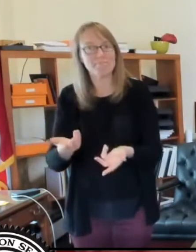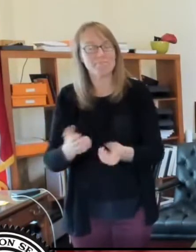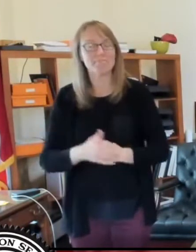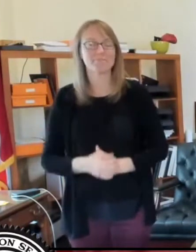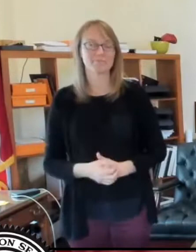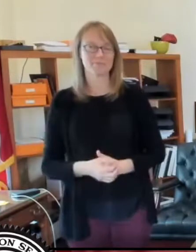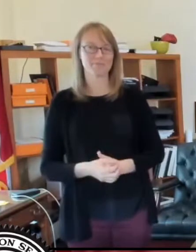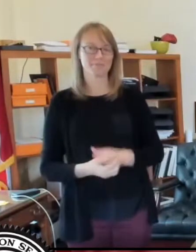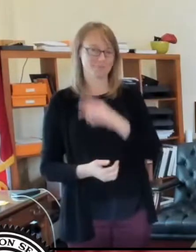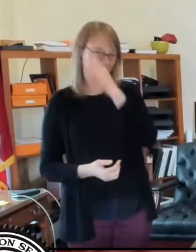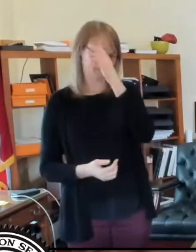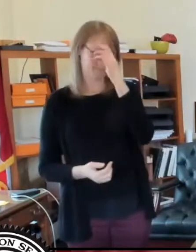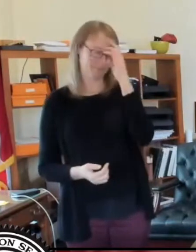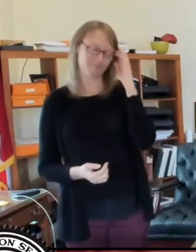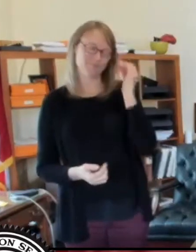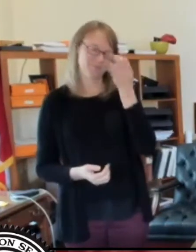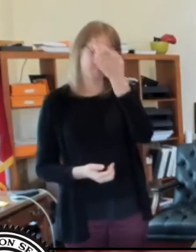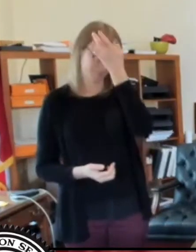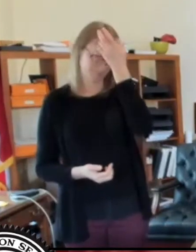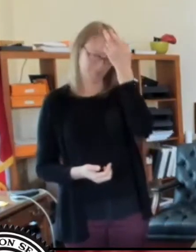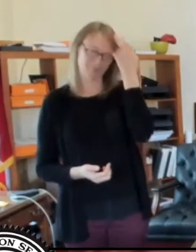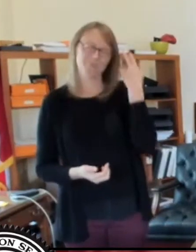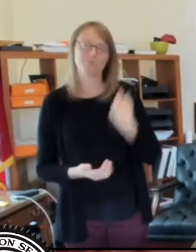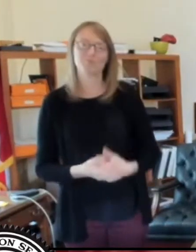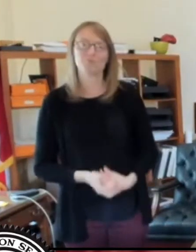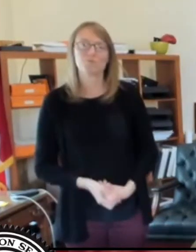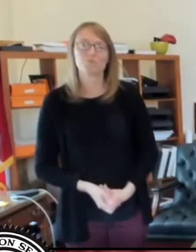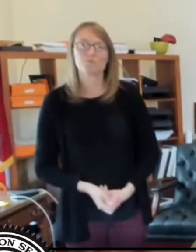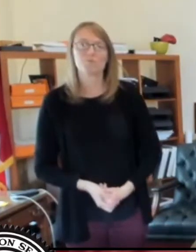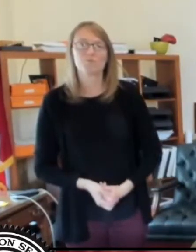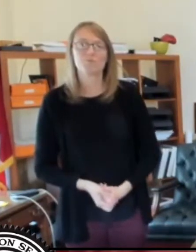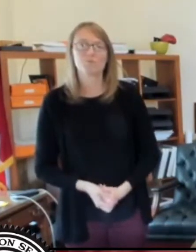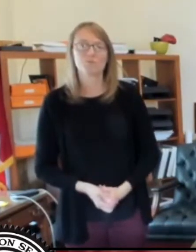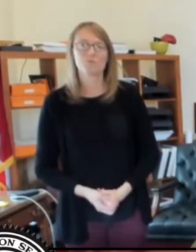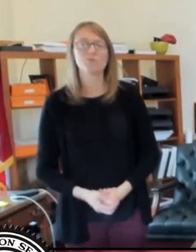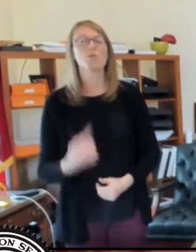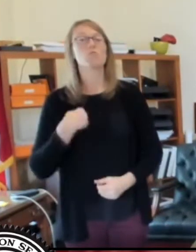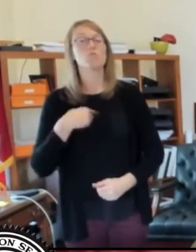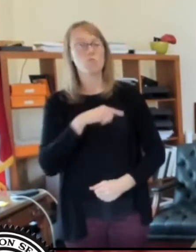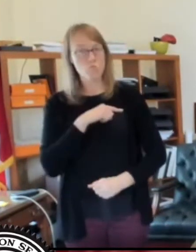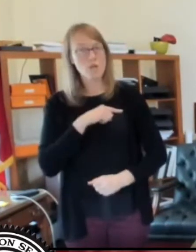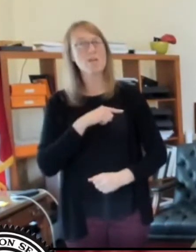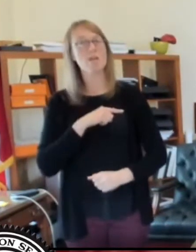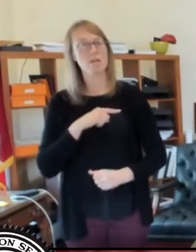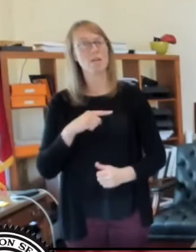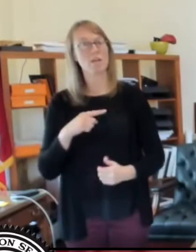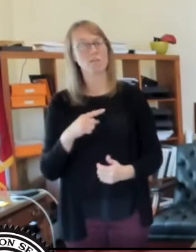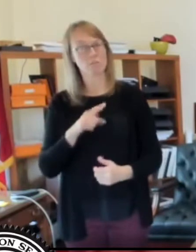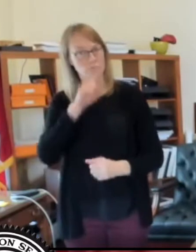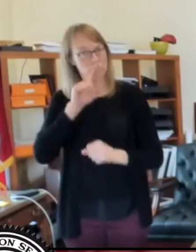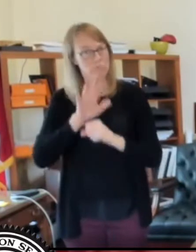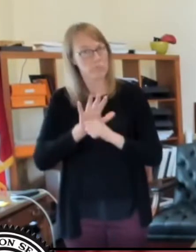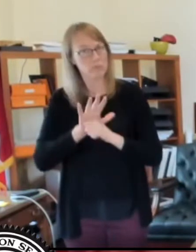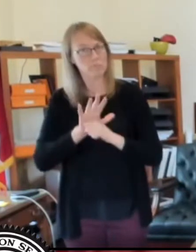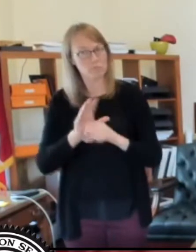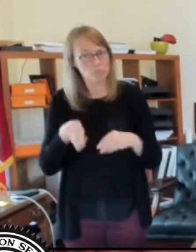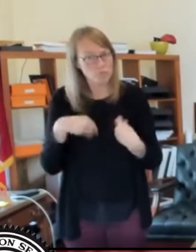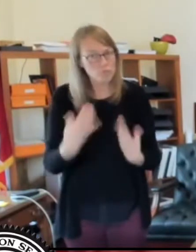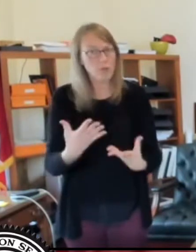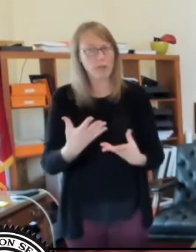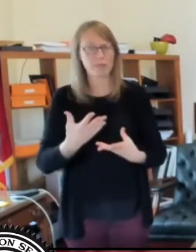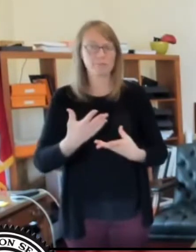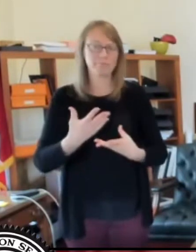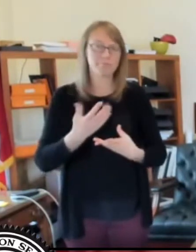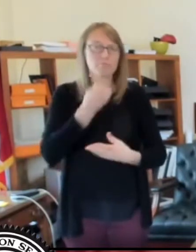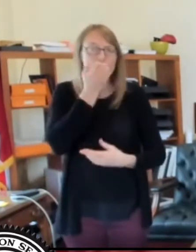are committed and have been committed to providing for folks who need it the most, our most vulnerable